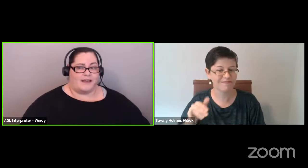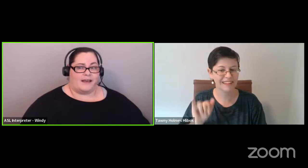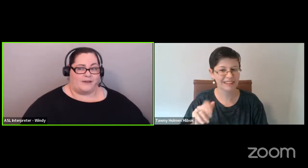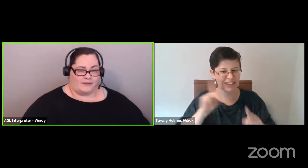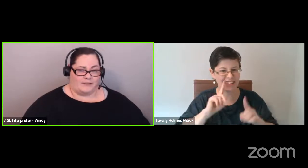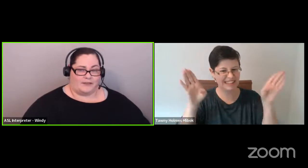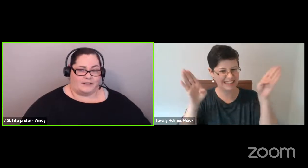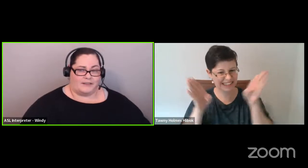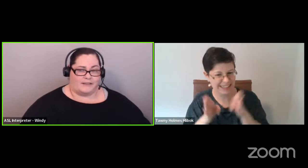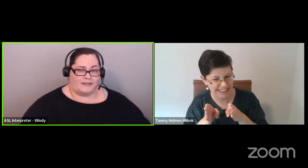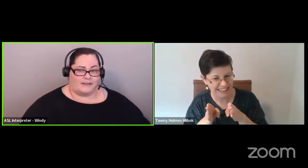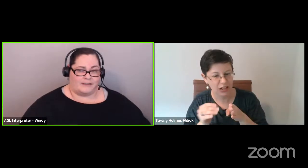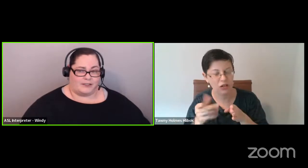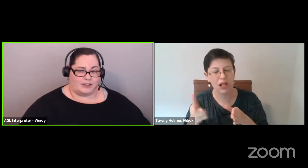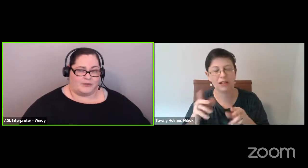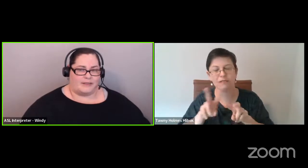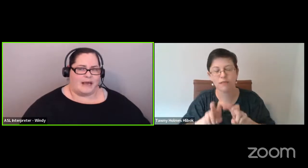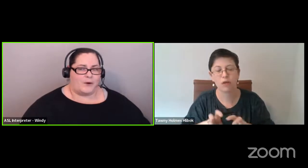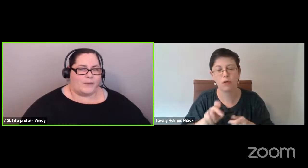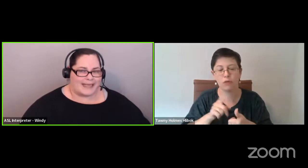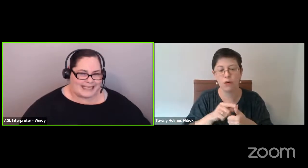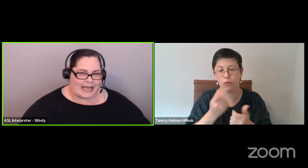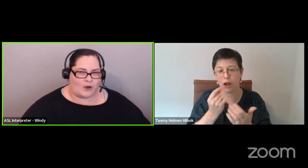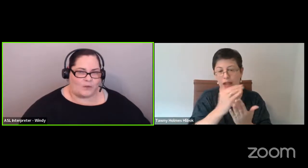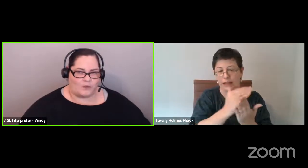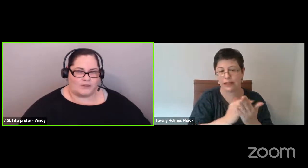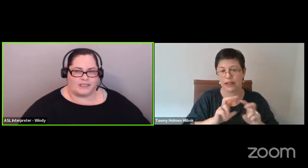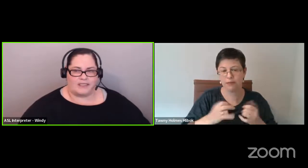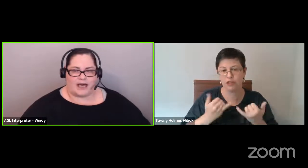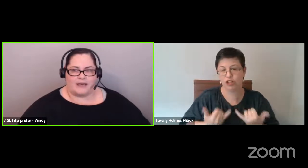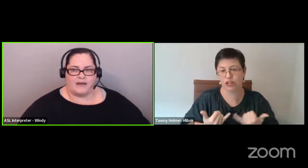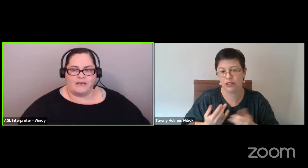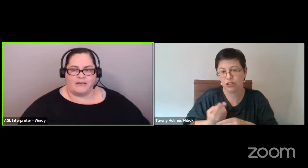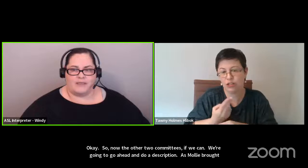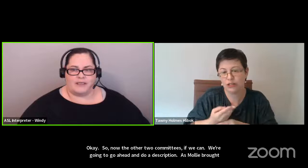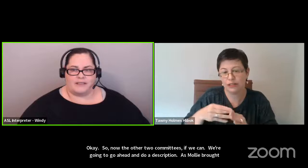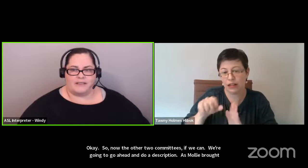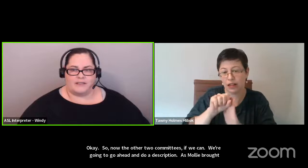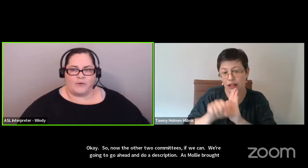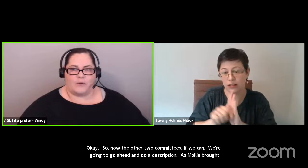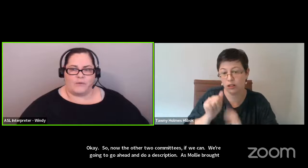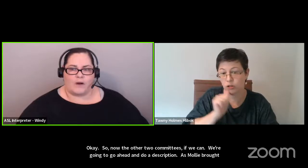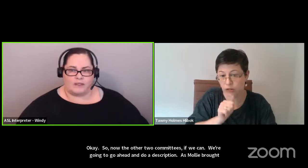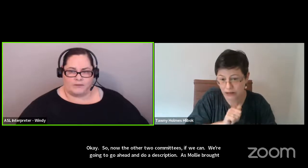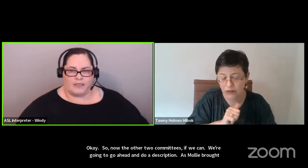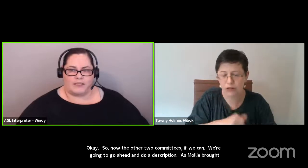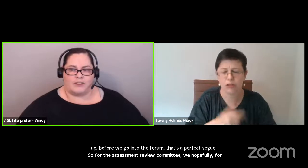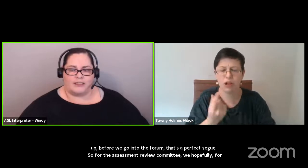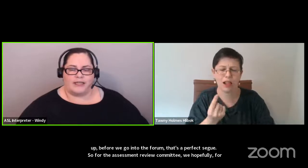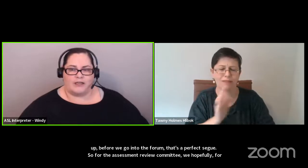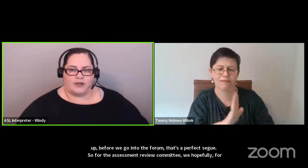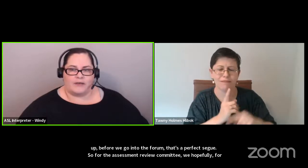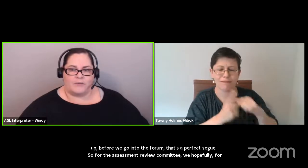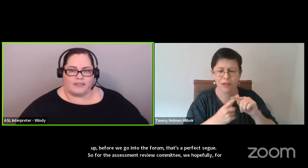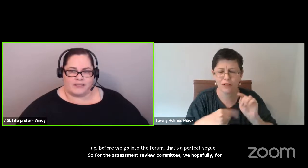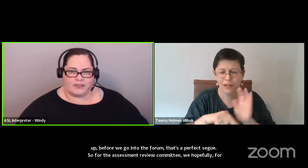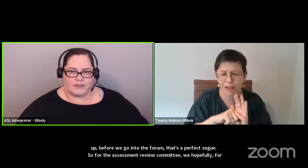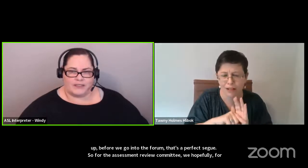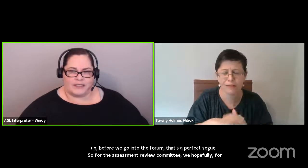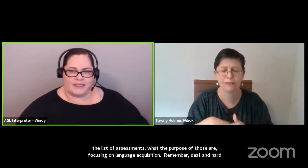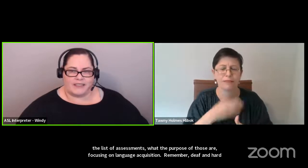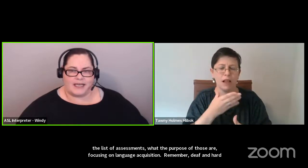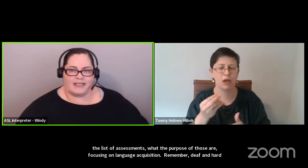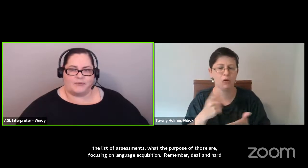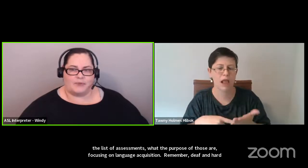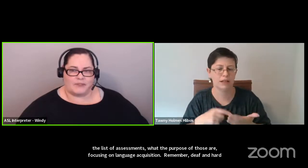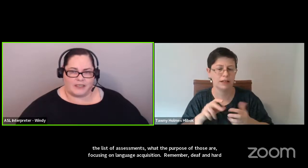deaf and hard of hearing children, narrowing it down only to that, because so we're wanting to look at current ones that are